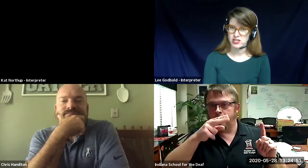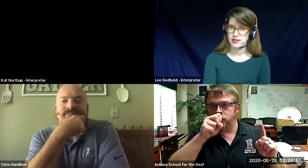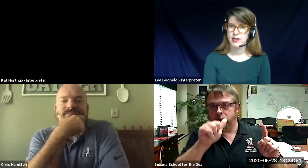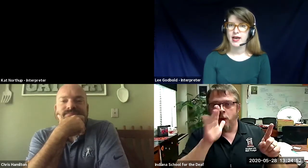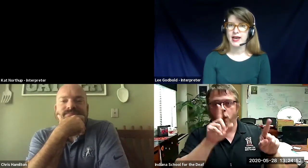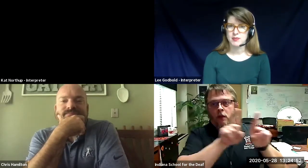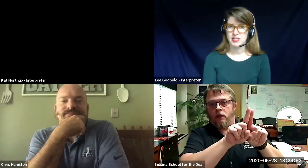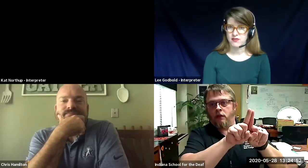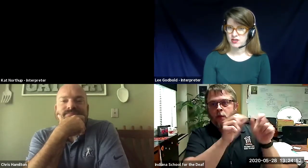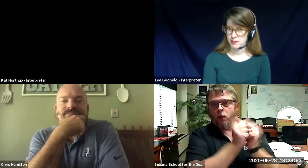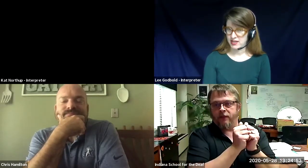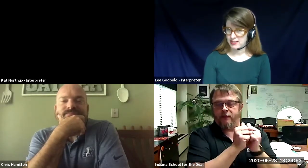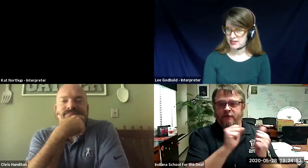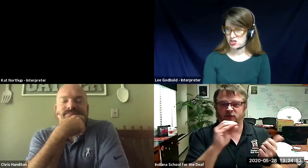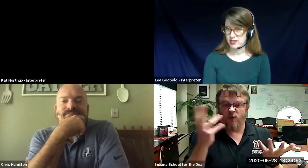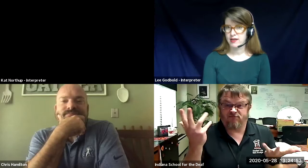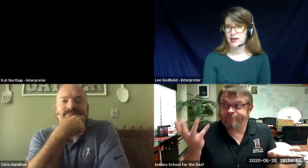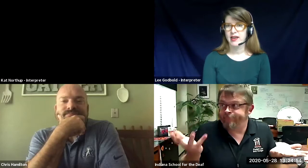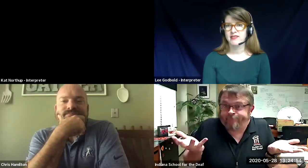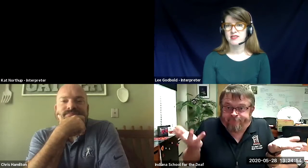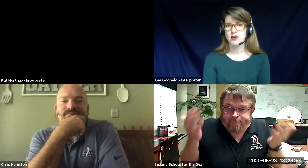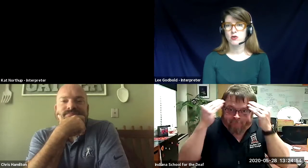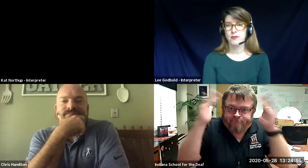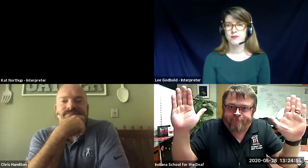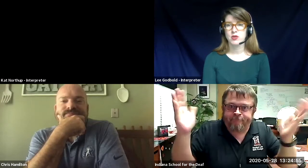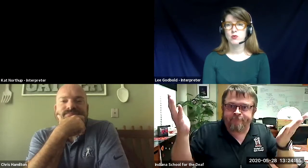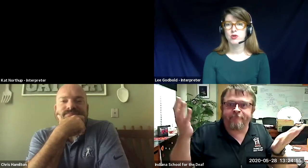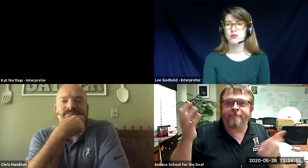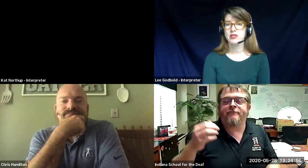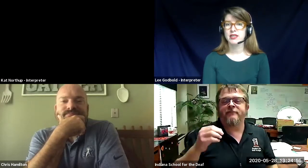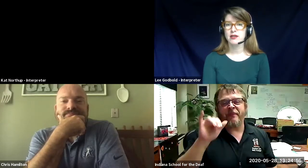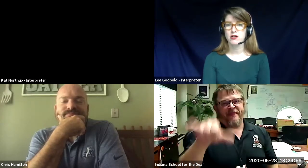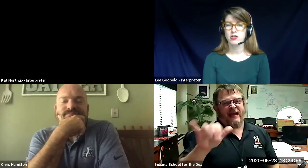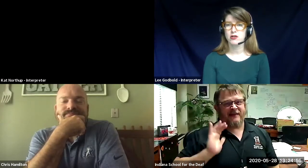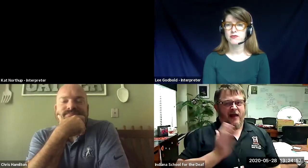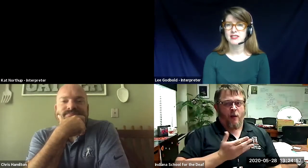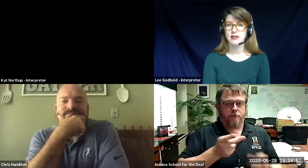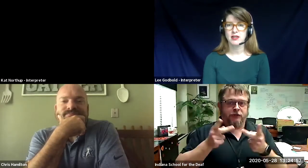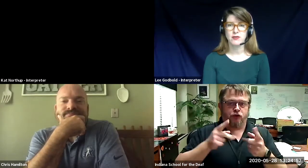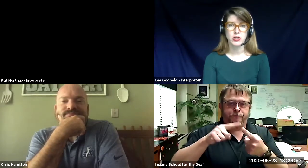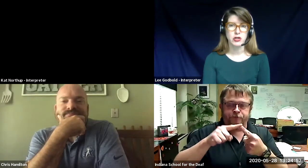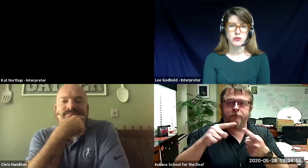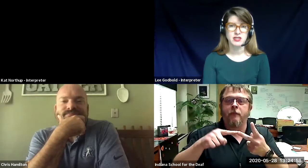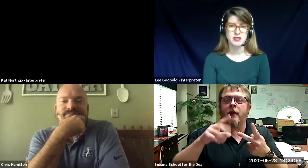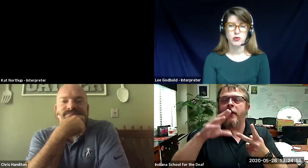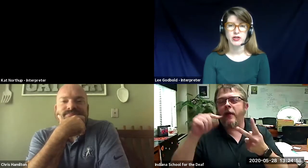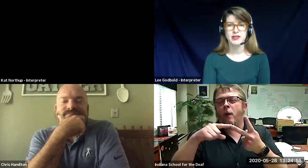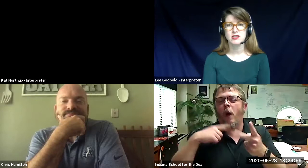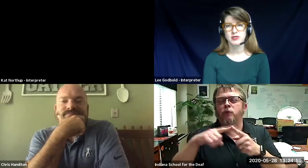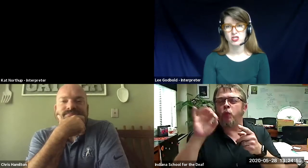education aspect of it to make that decision. And so we really are facing a lot of unknowns at this point. That's our position